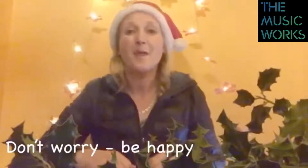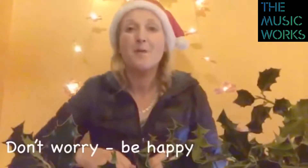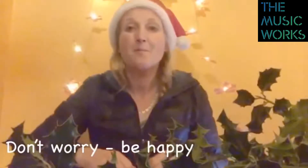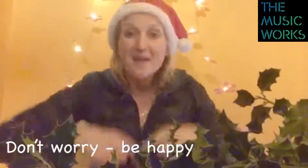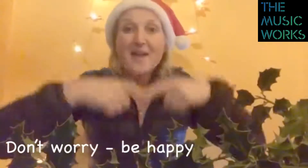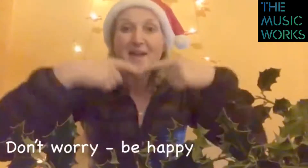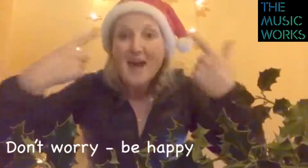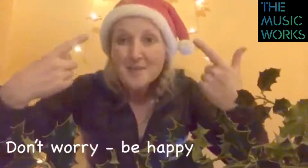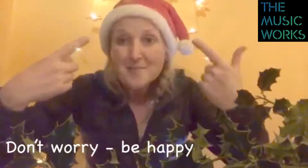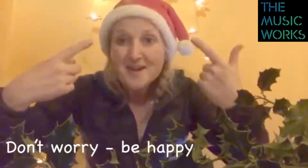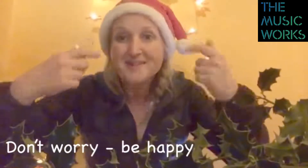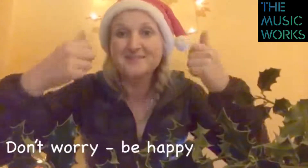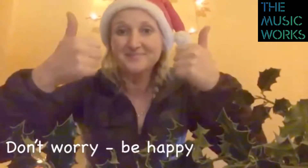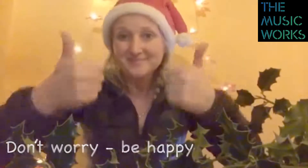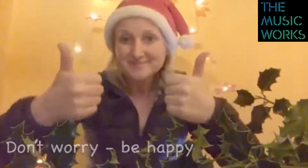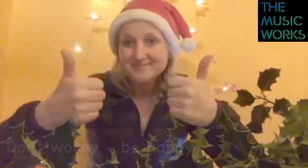be happy.